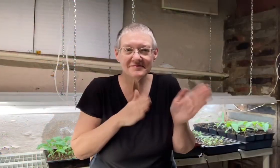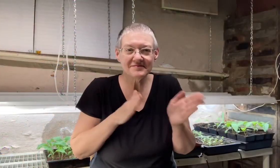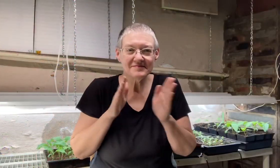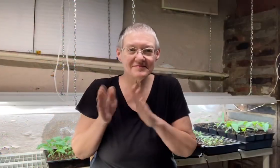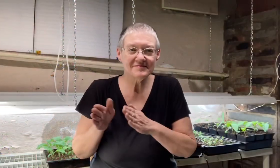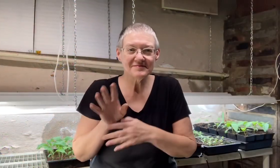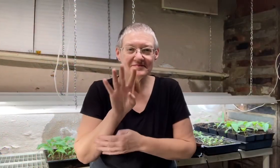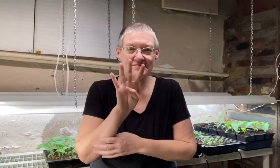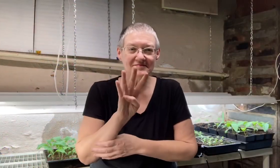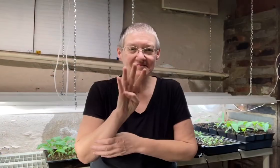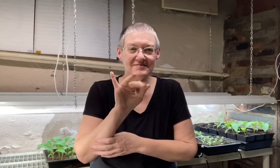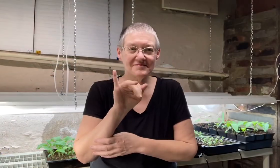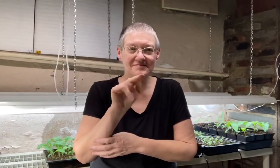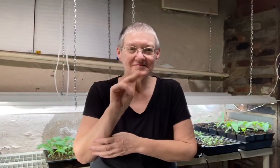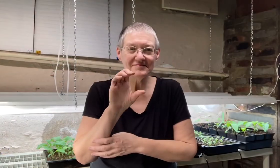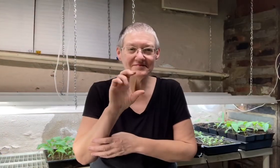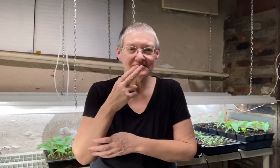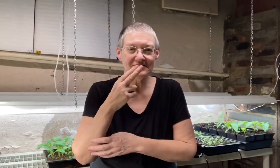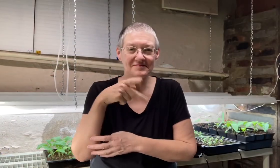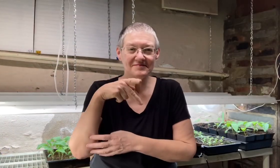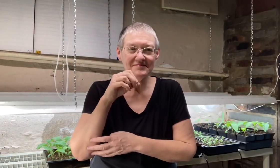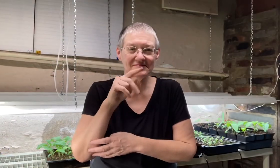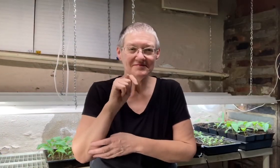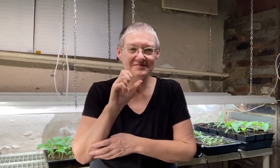Now I've already prepared some 4-inch pots.